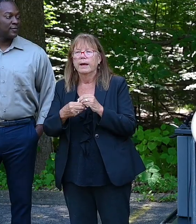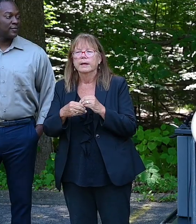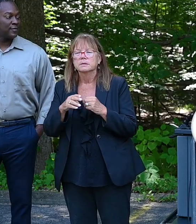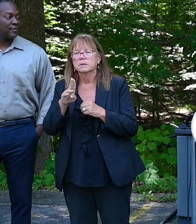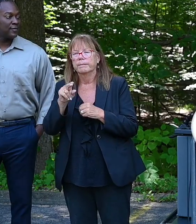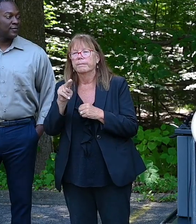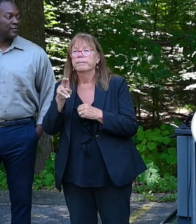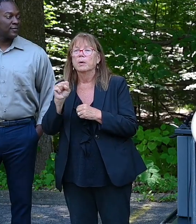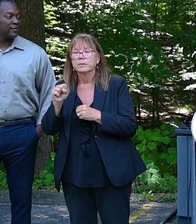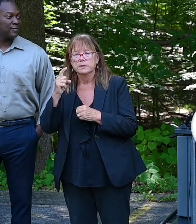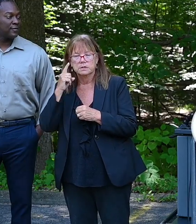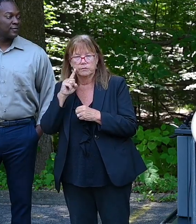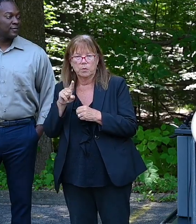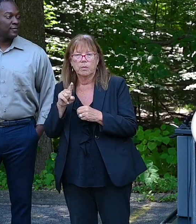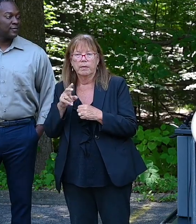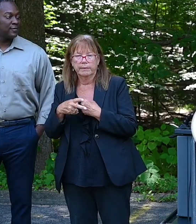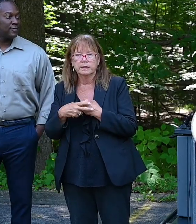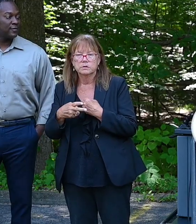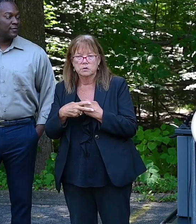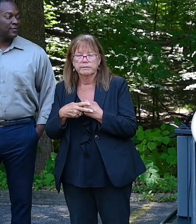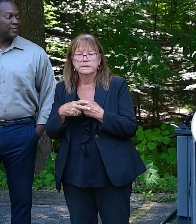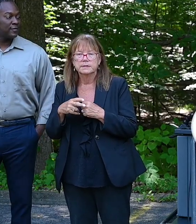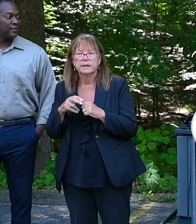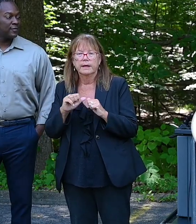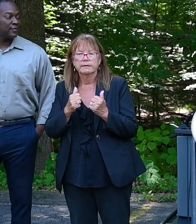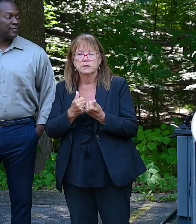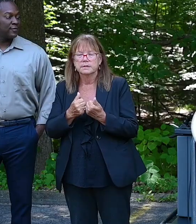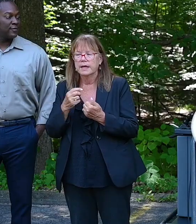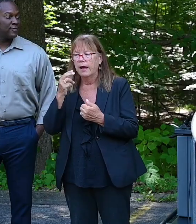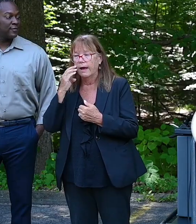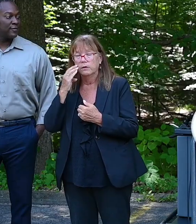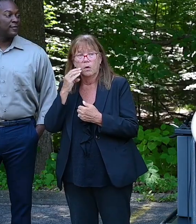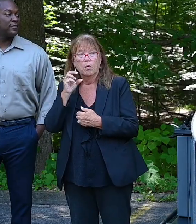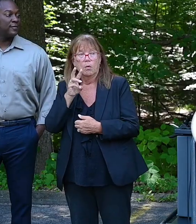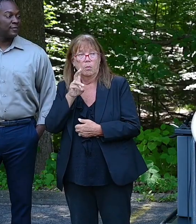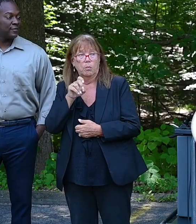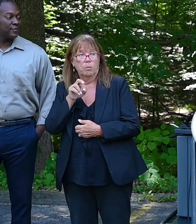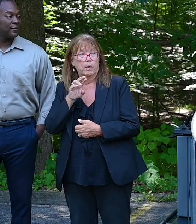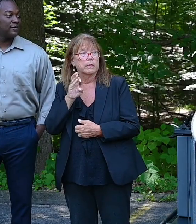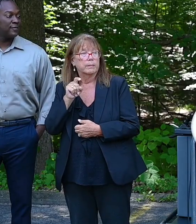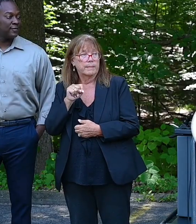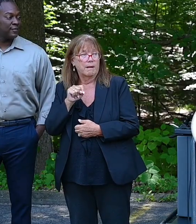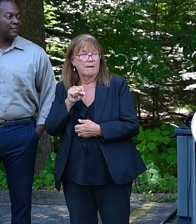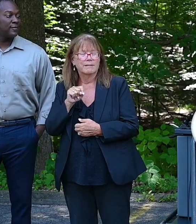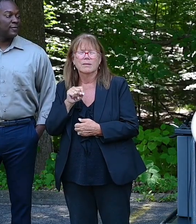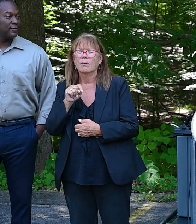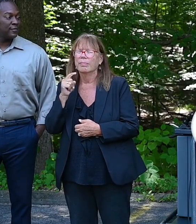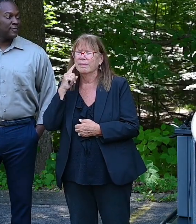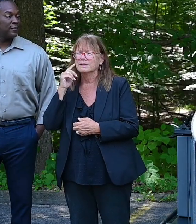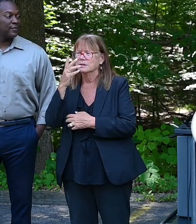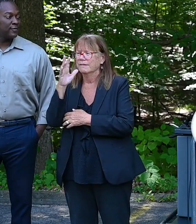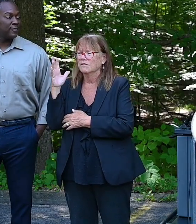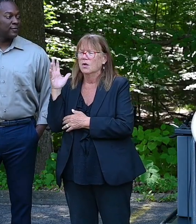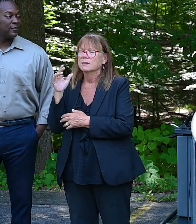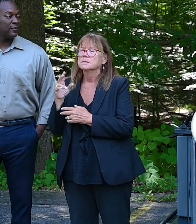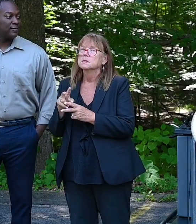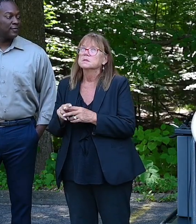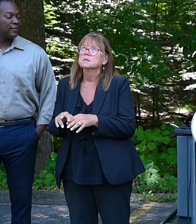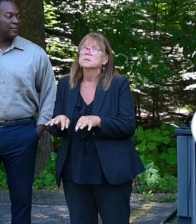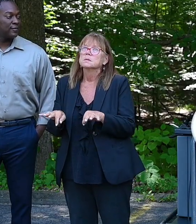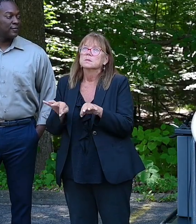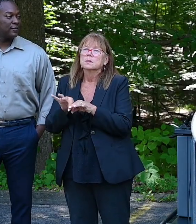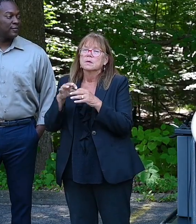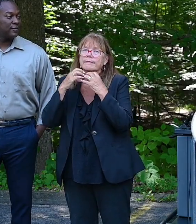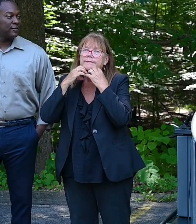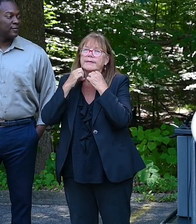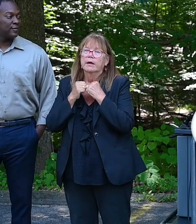the Conservancy. I know how much Watermont values this forest that surrounds their recreational areas for their members,